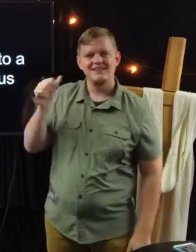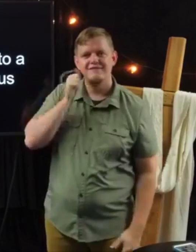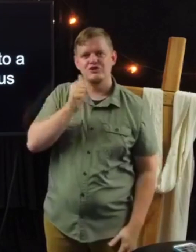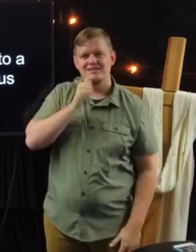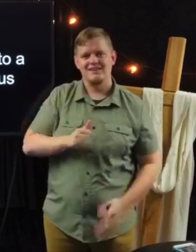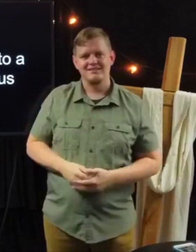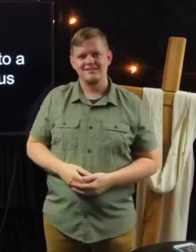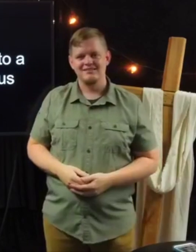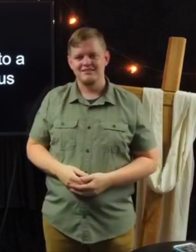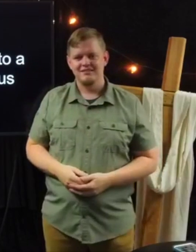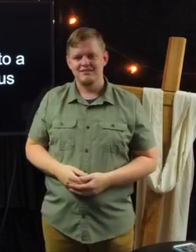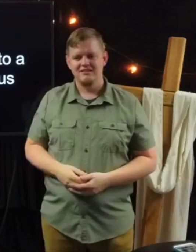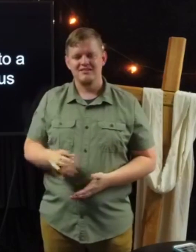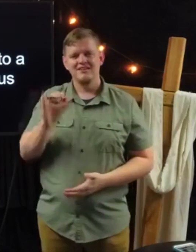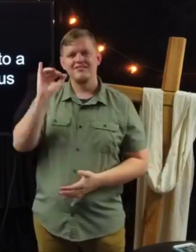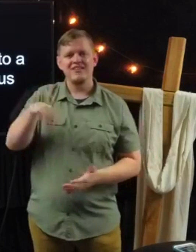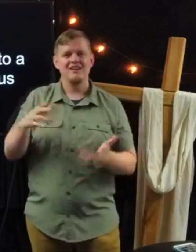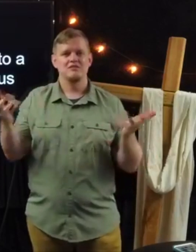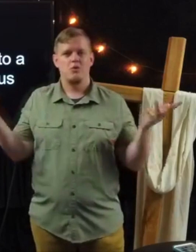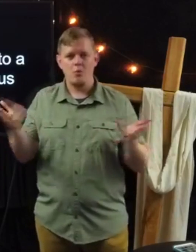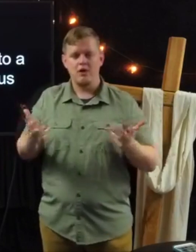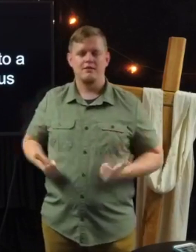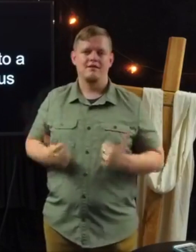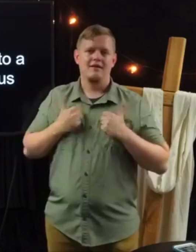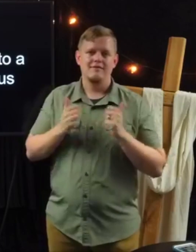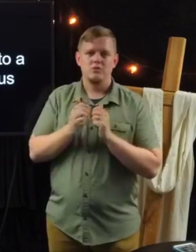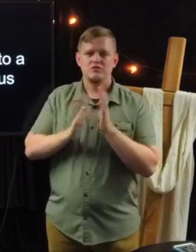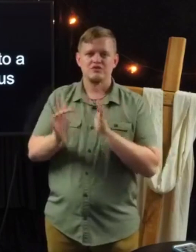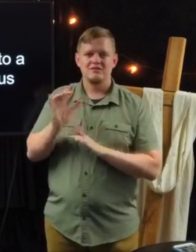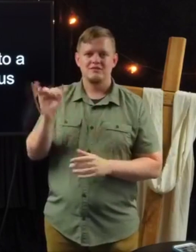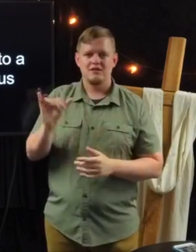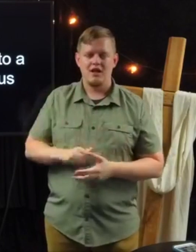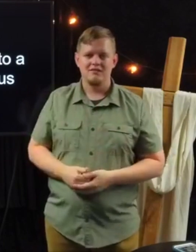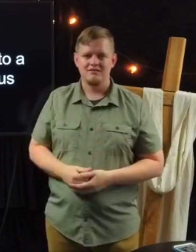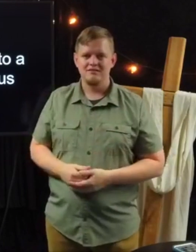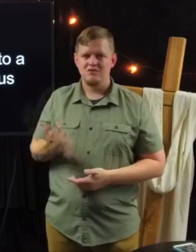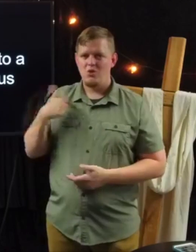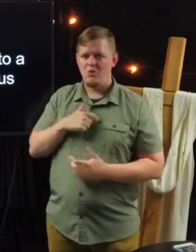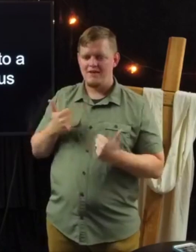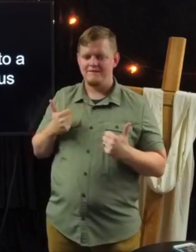We become more like Jesus every day. And that's what life with Jesus is like.